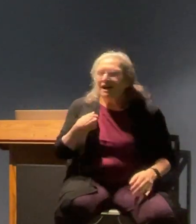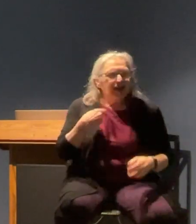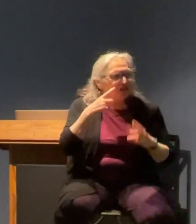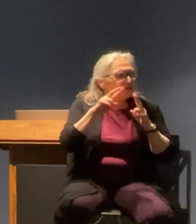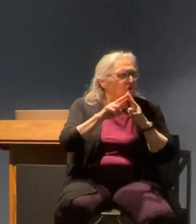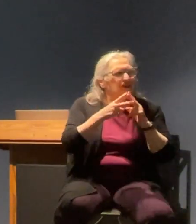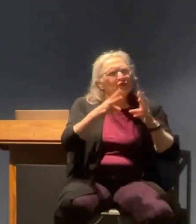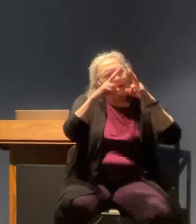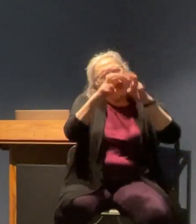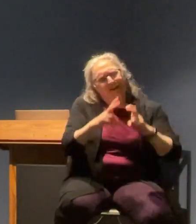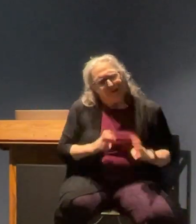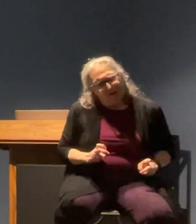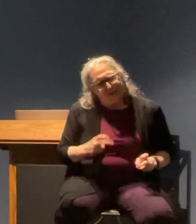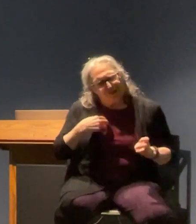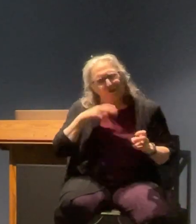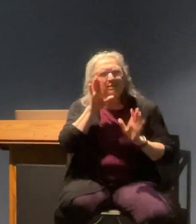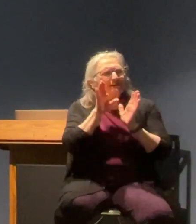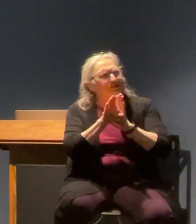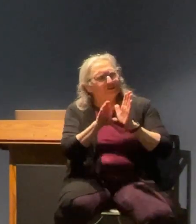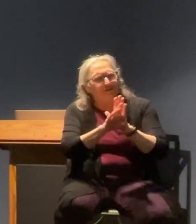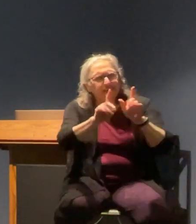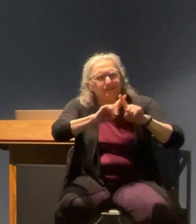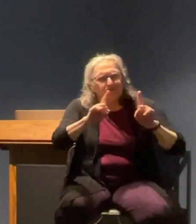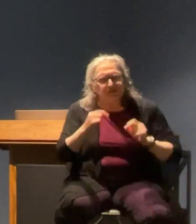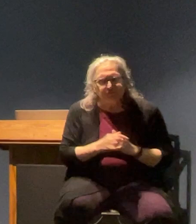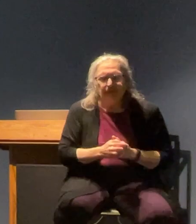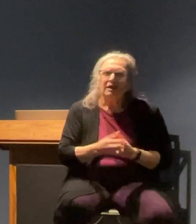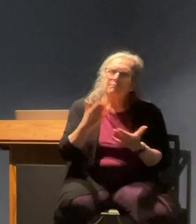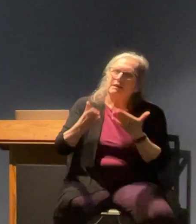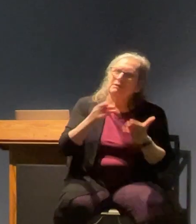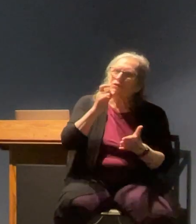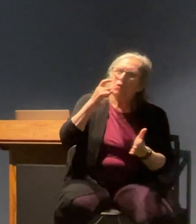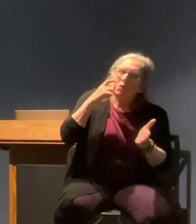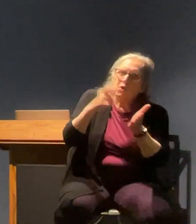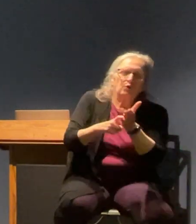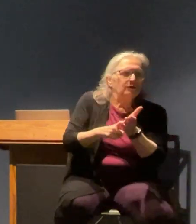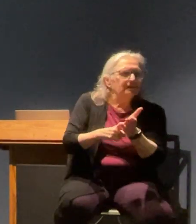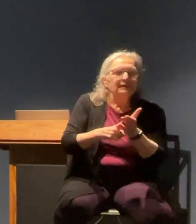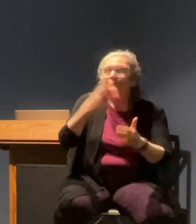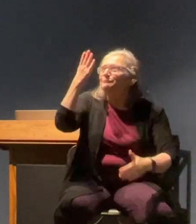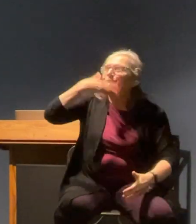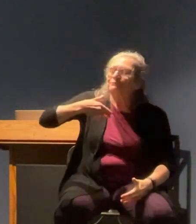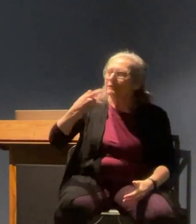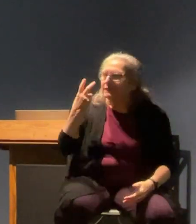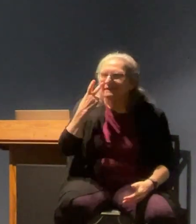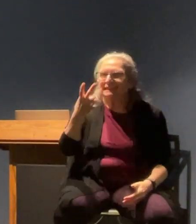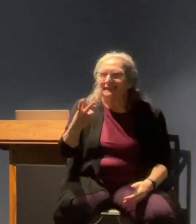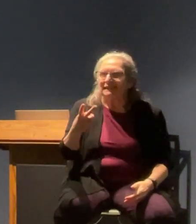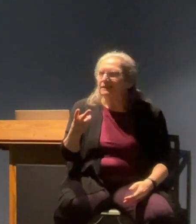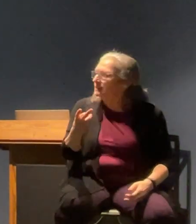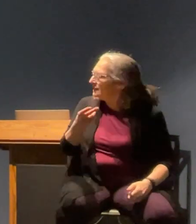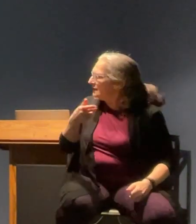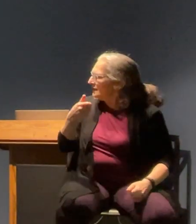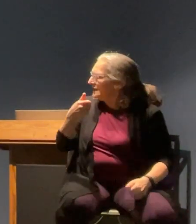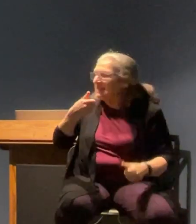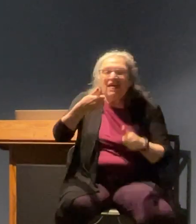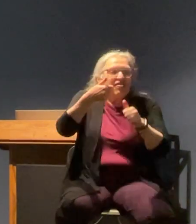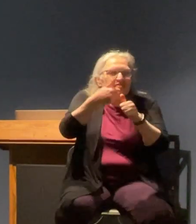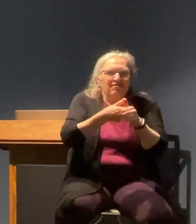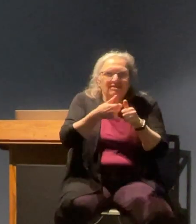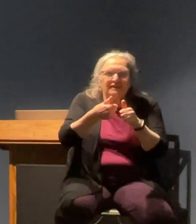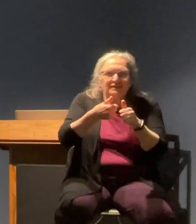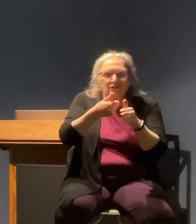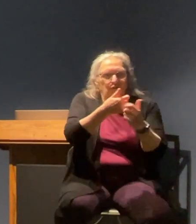those photos differently. So what you may not know, right, what the naked eye may not see, is that there's 3